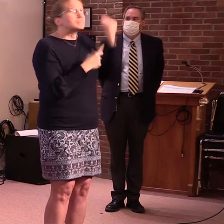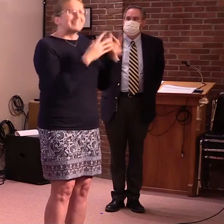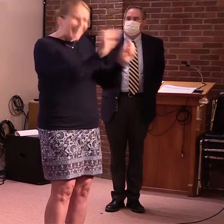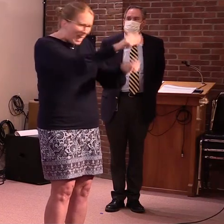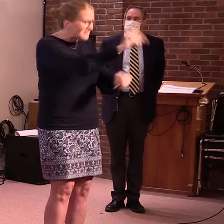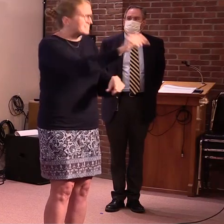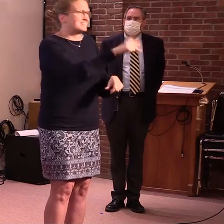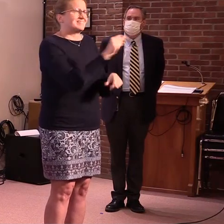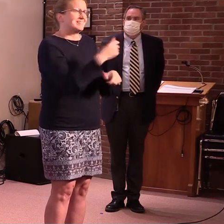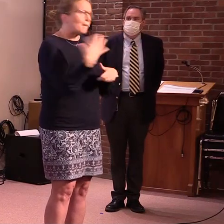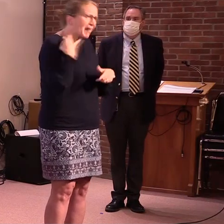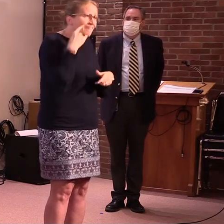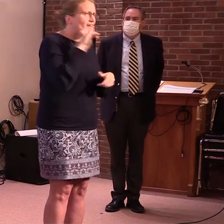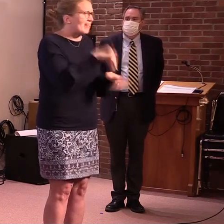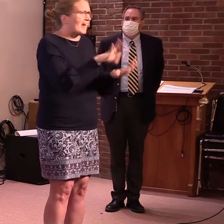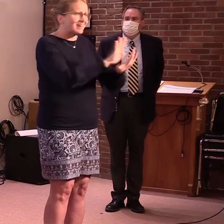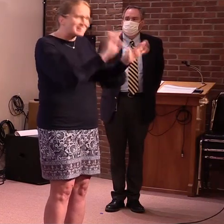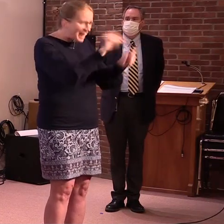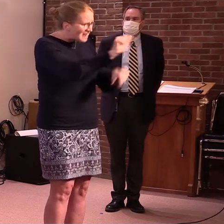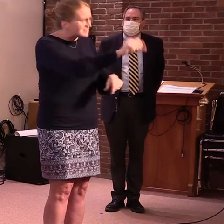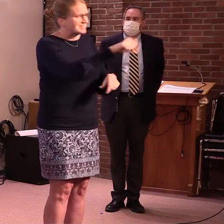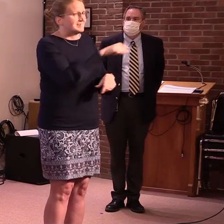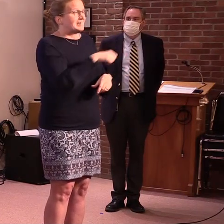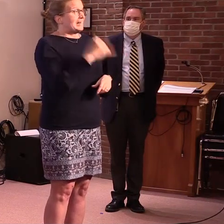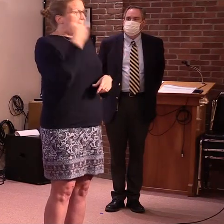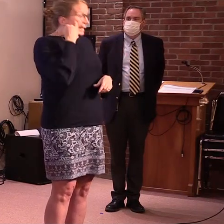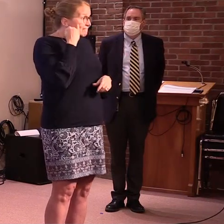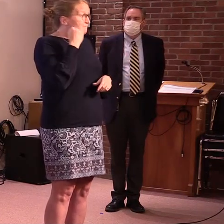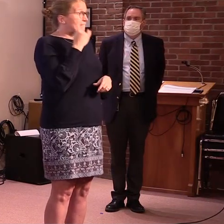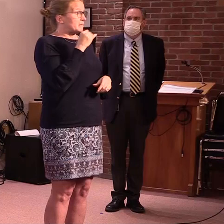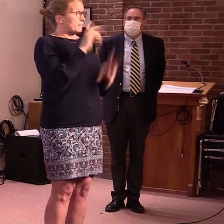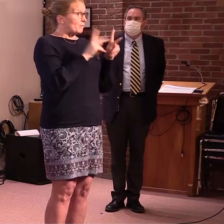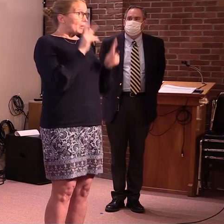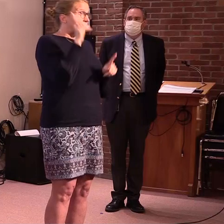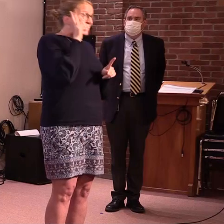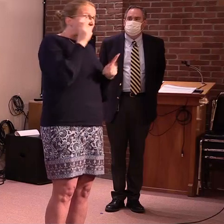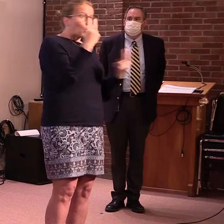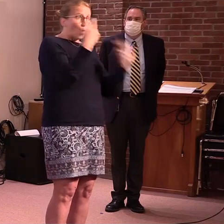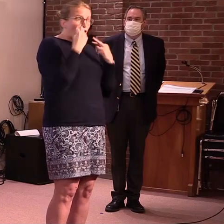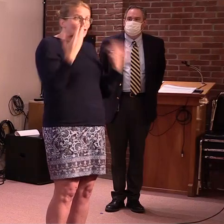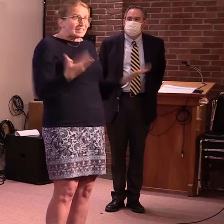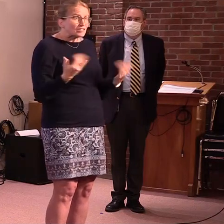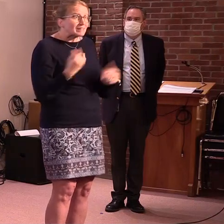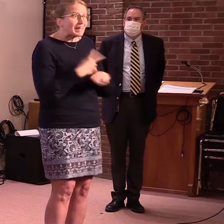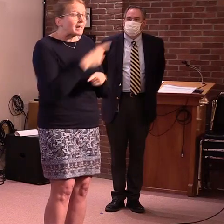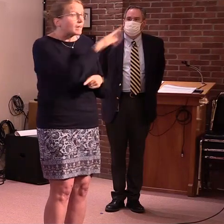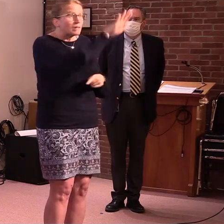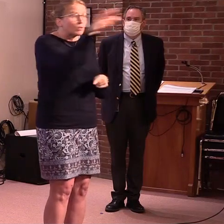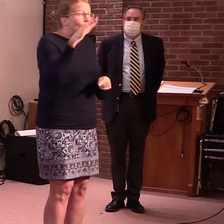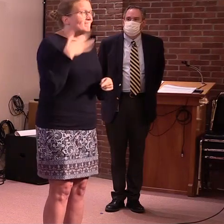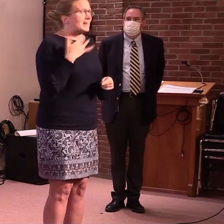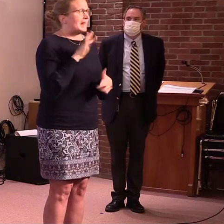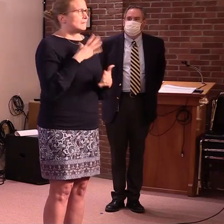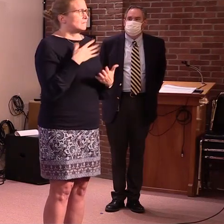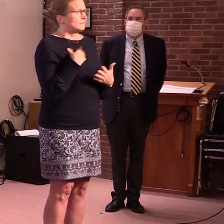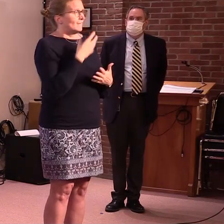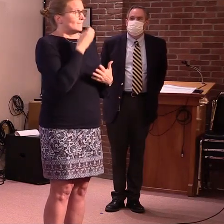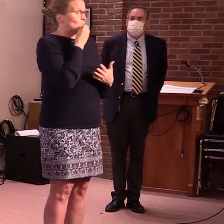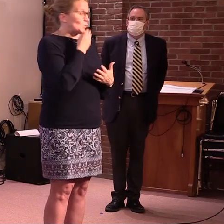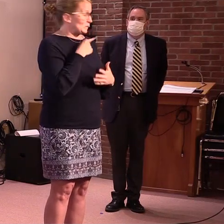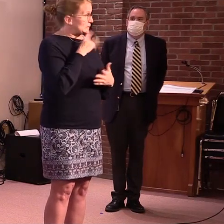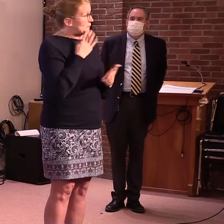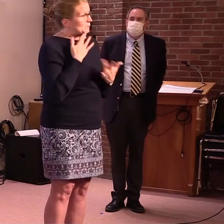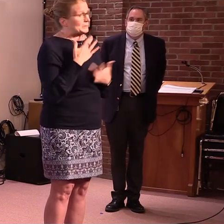anybody's listening that feels sort of insecure in their food, these are the programs that